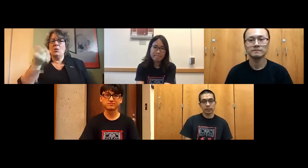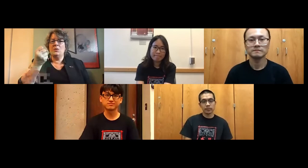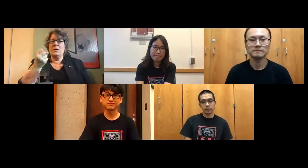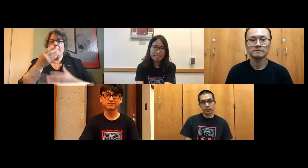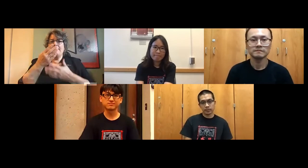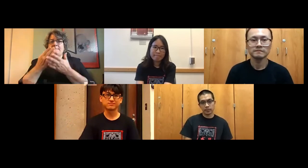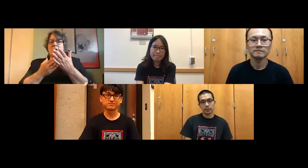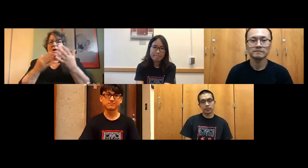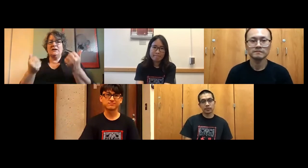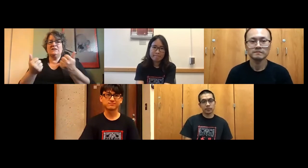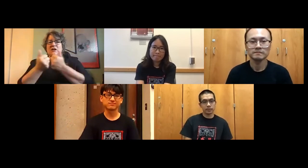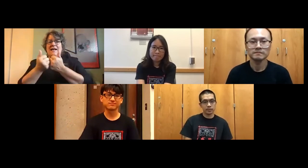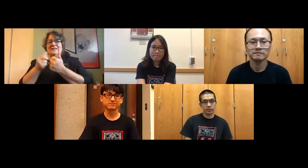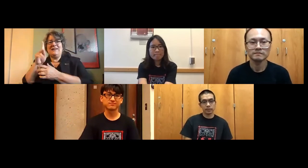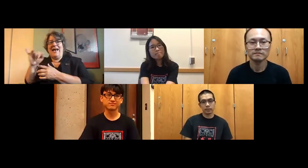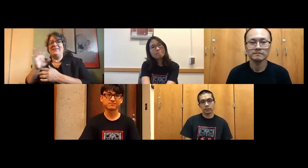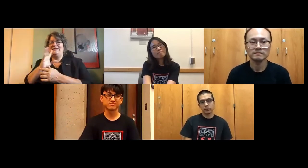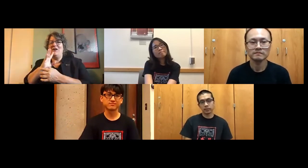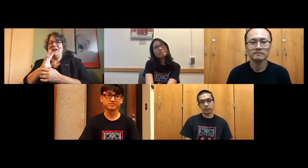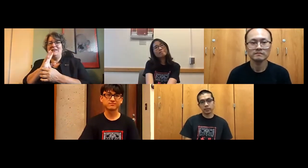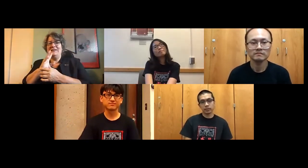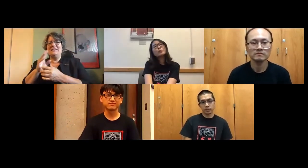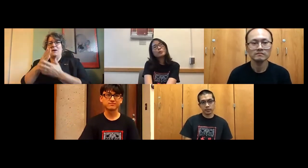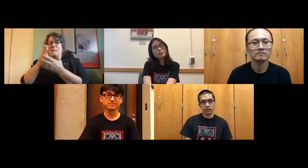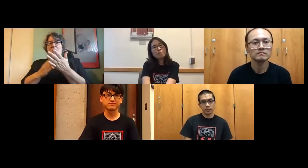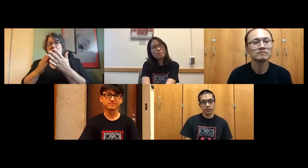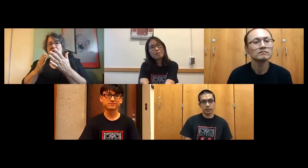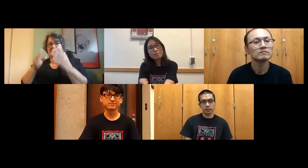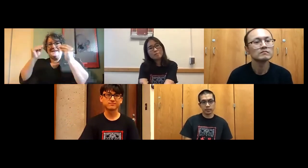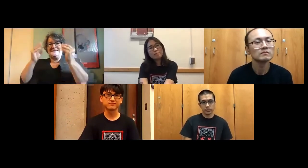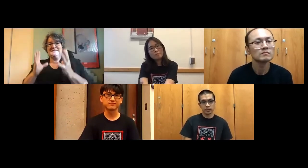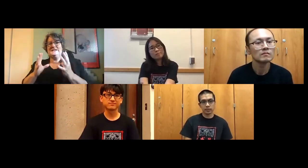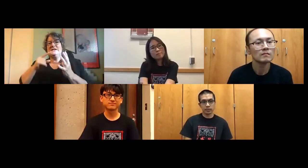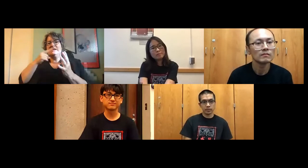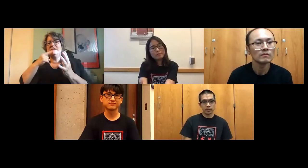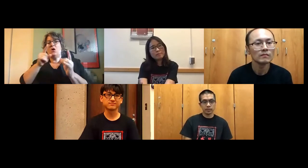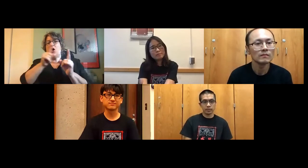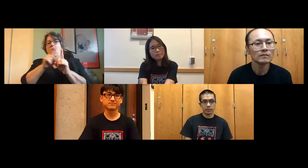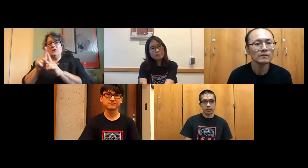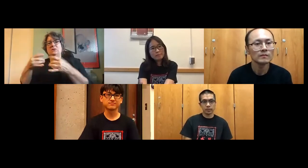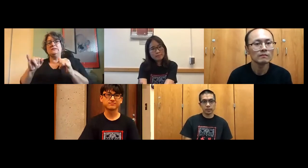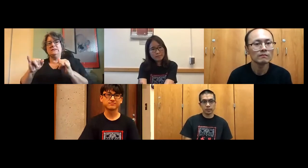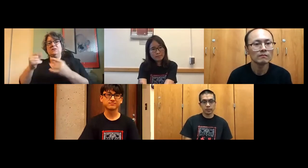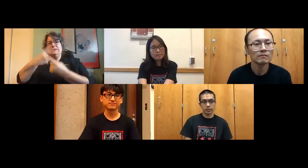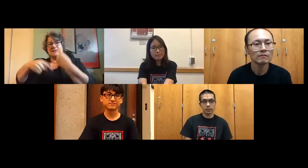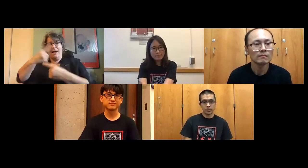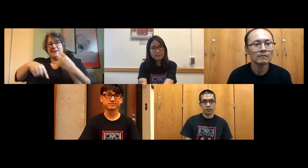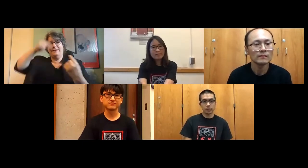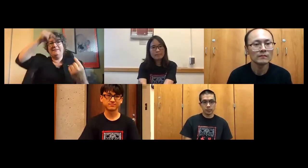the teachers who were the teachers who were hearing were also still signing in Chinese exact